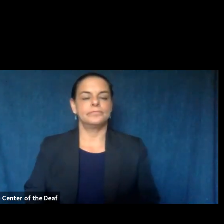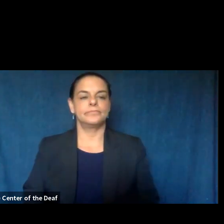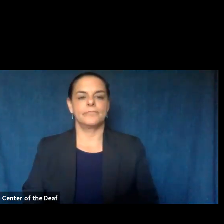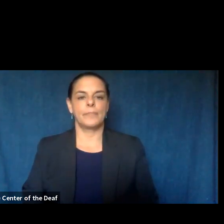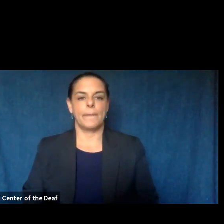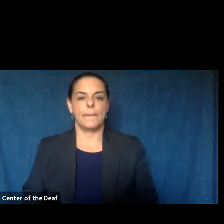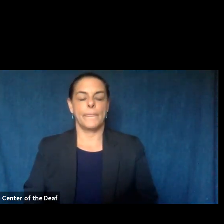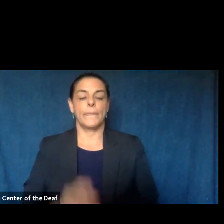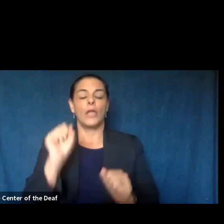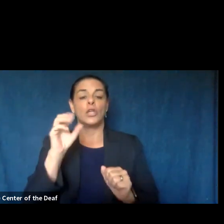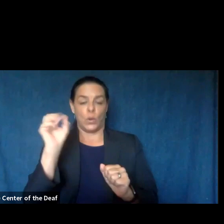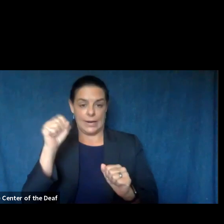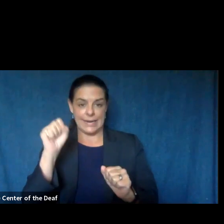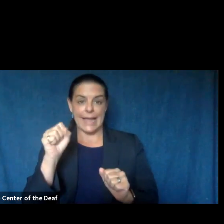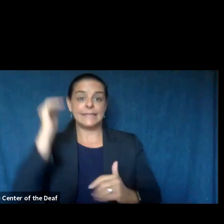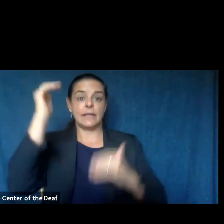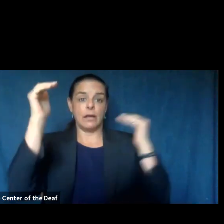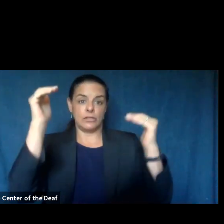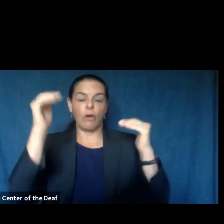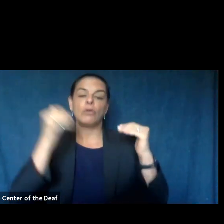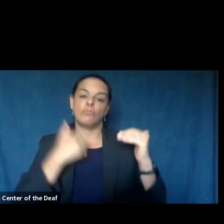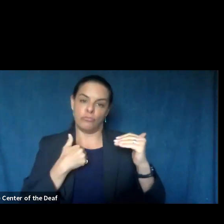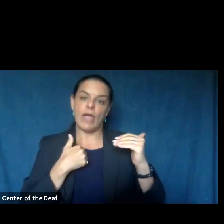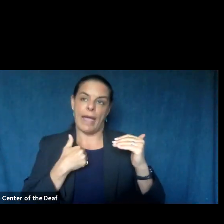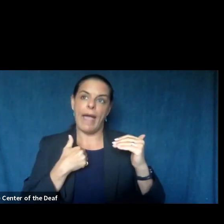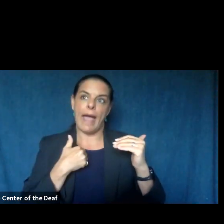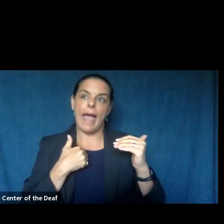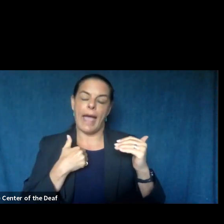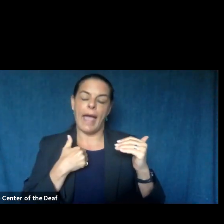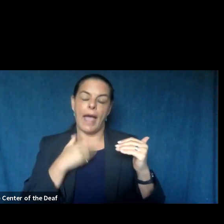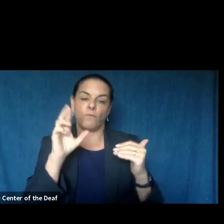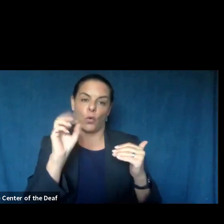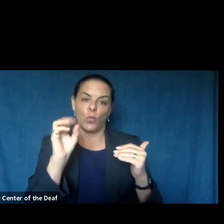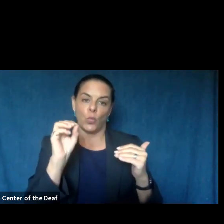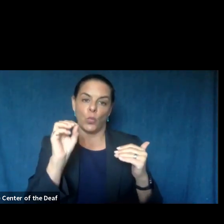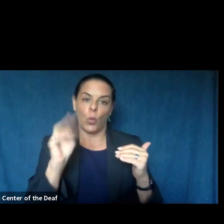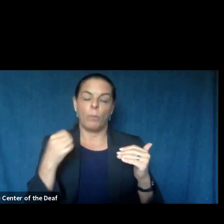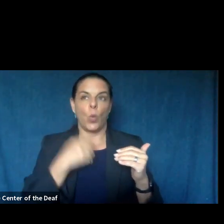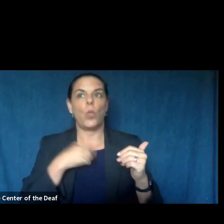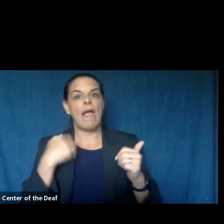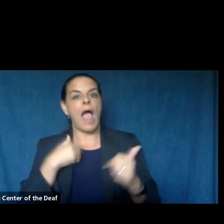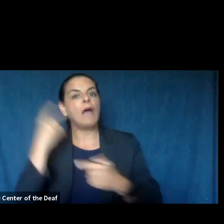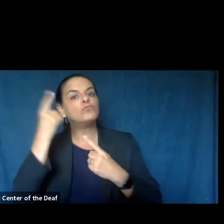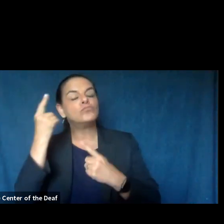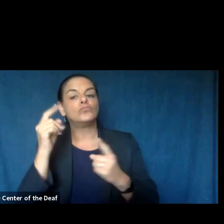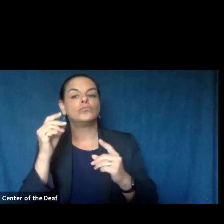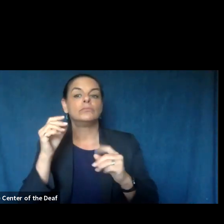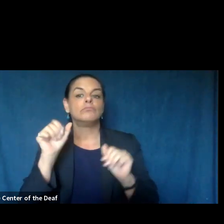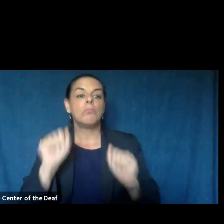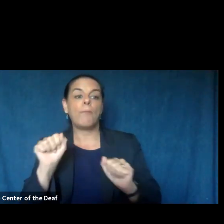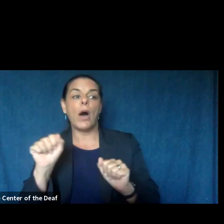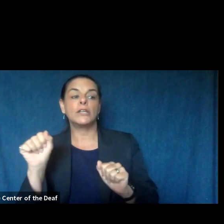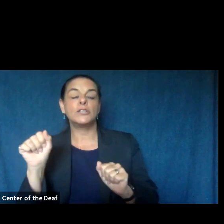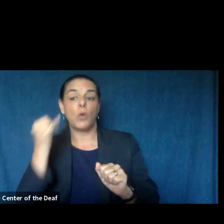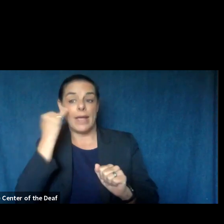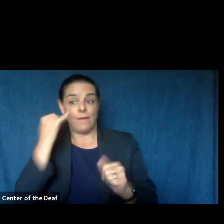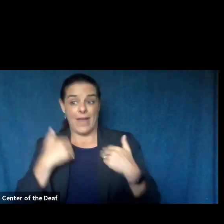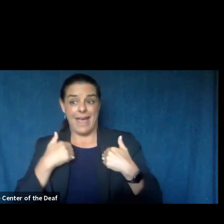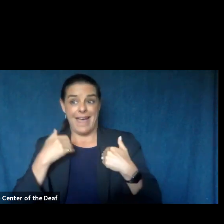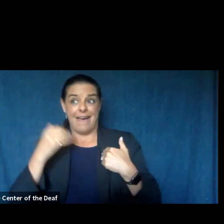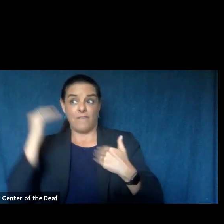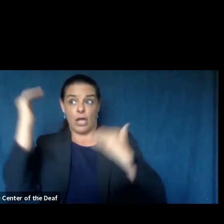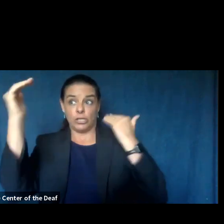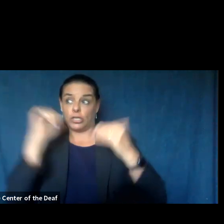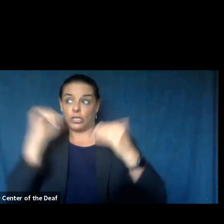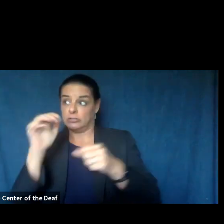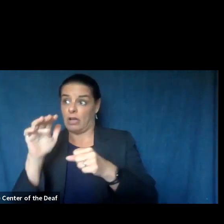it? So yes, adults, there is capacity, or we have looked at capacity opportunities at Children's Hospital to house adults. Obviously,